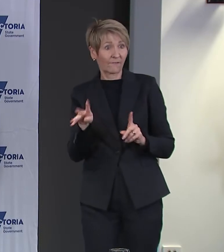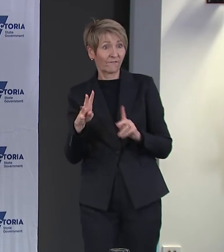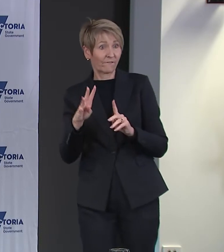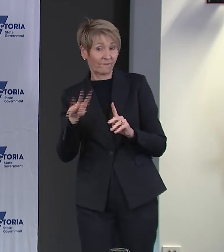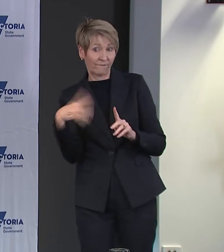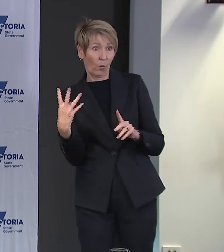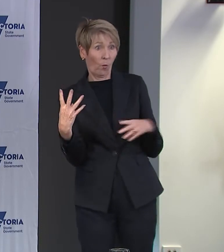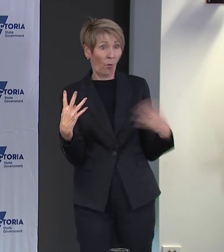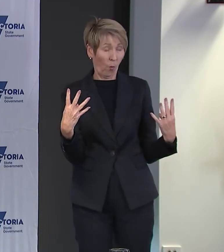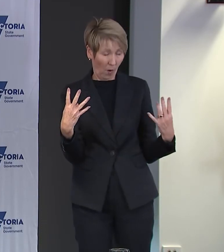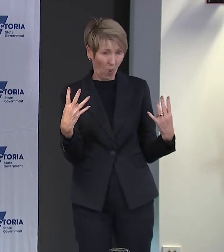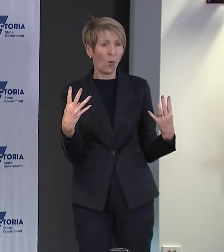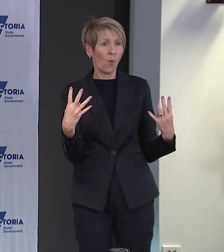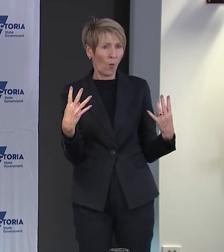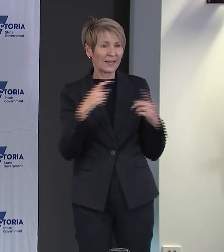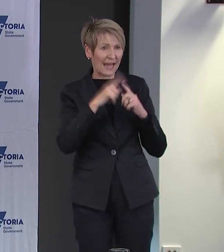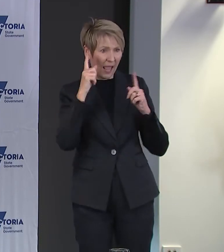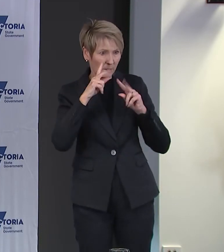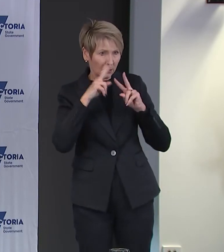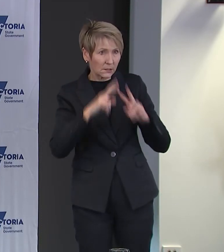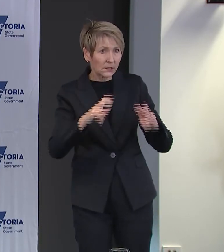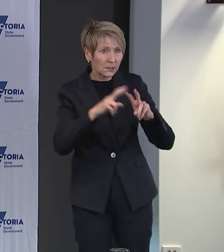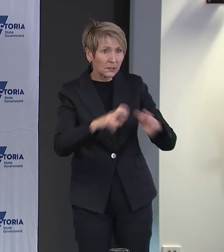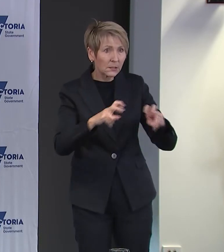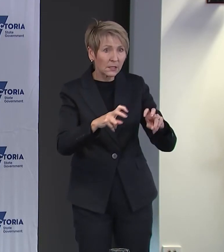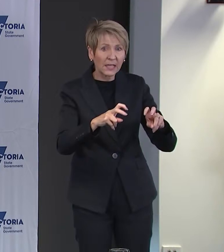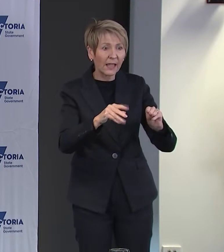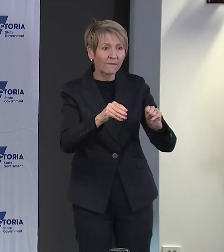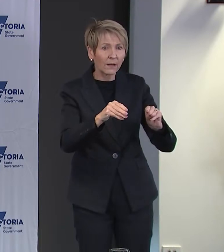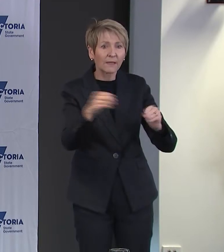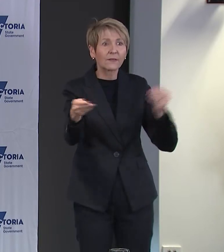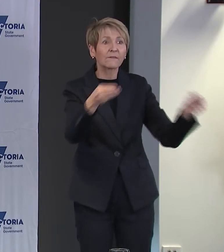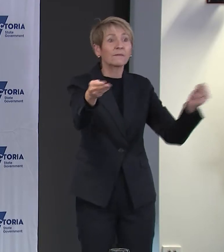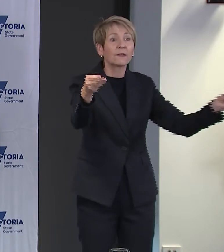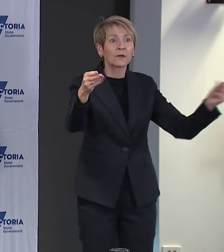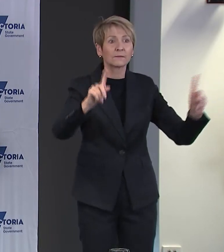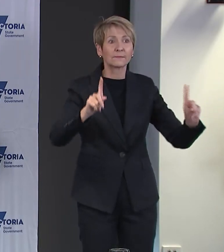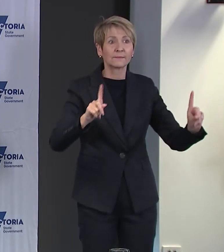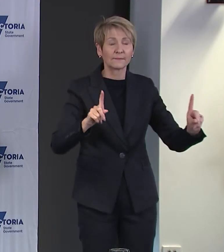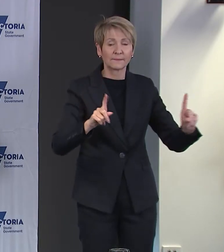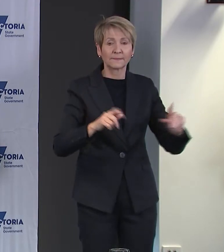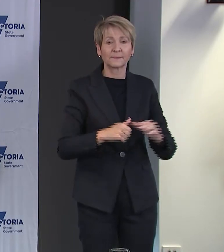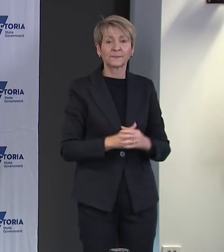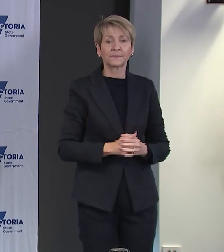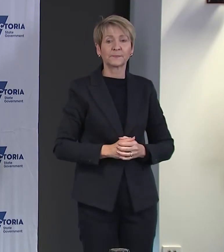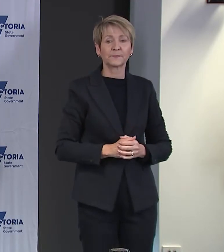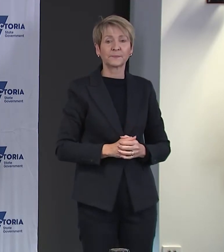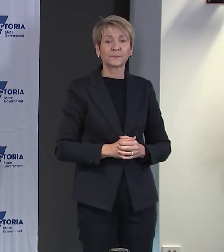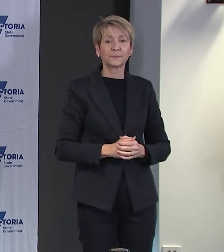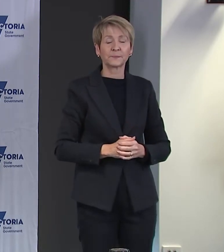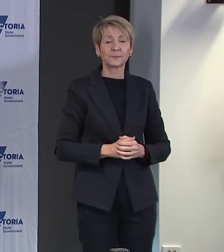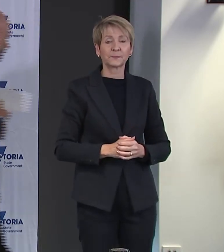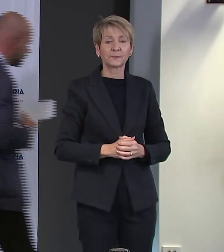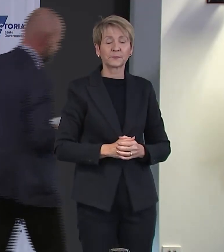days what are the seeding out we see from this particular outbreak. Can we ask Professor Sutton, if we can, please?